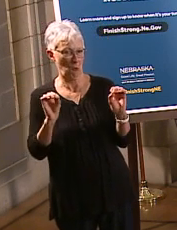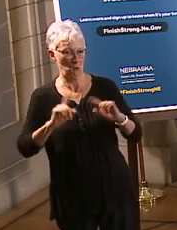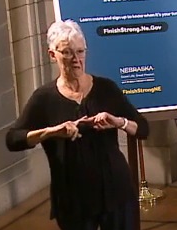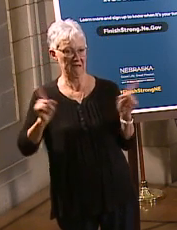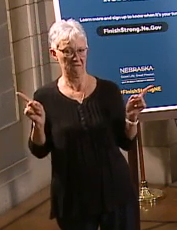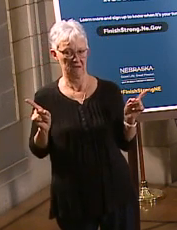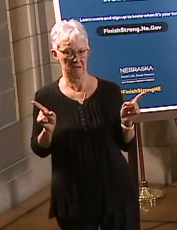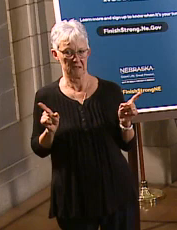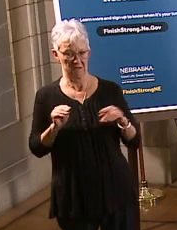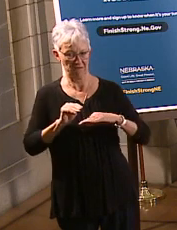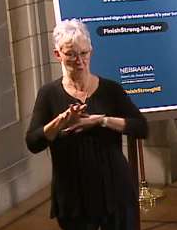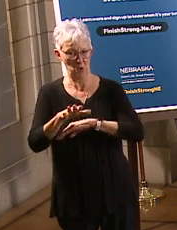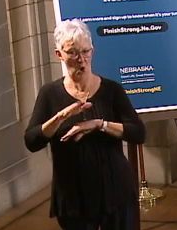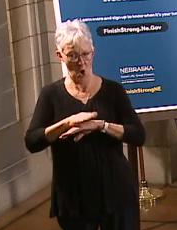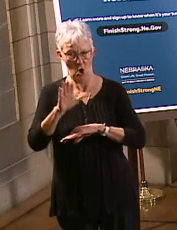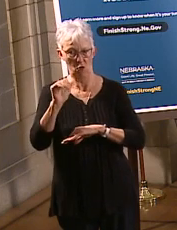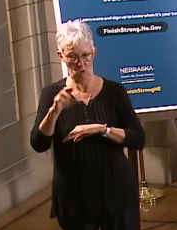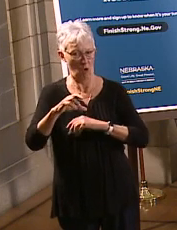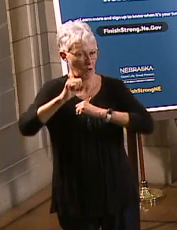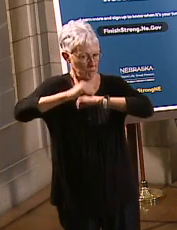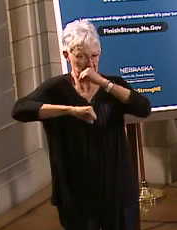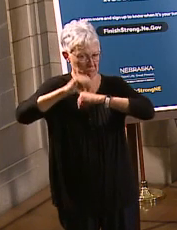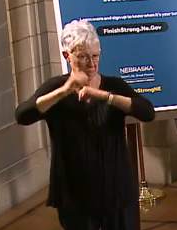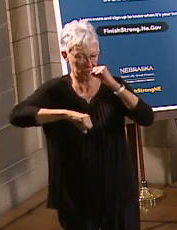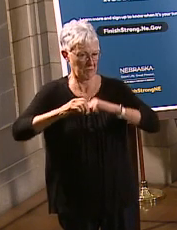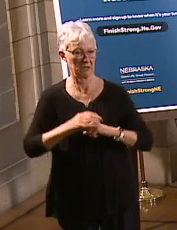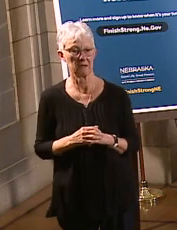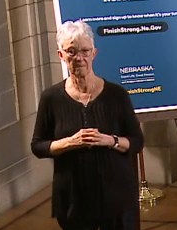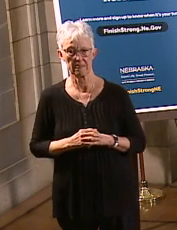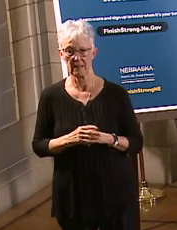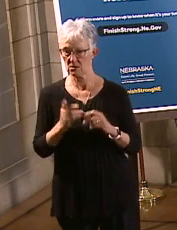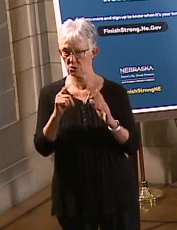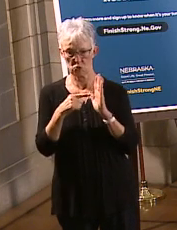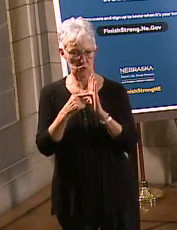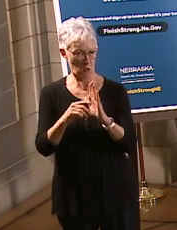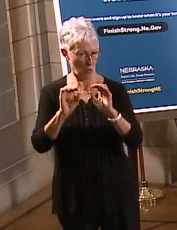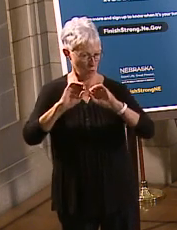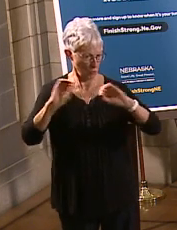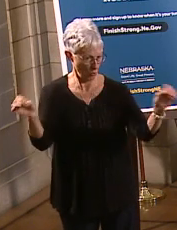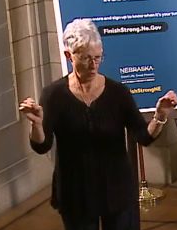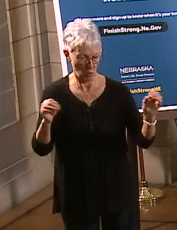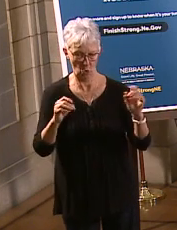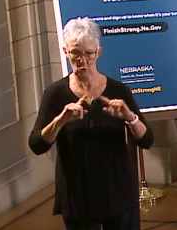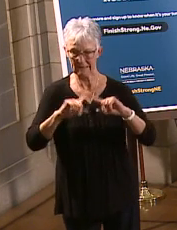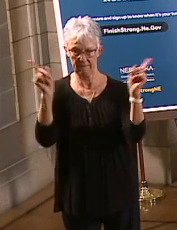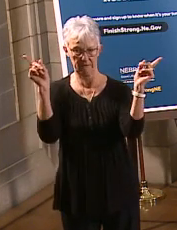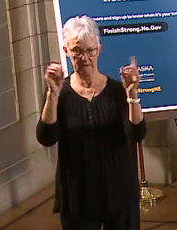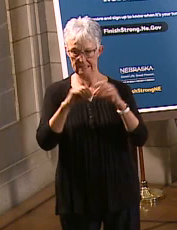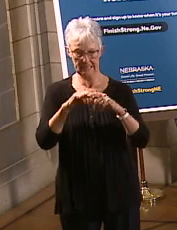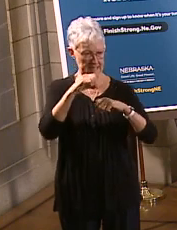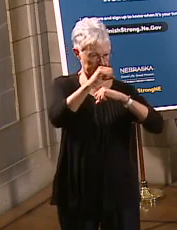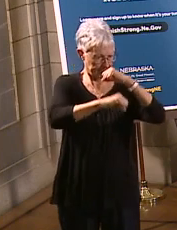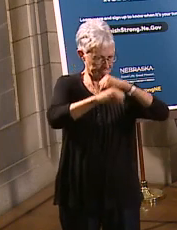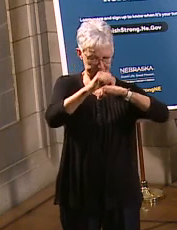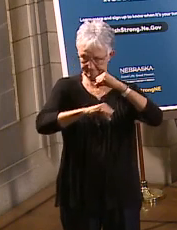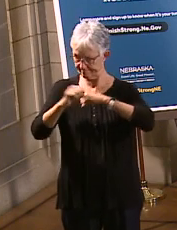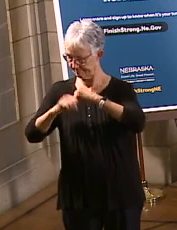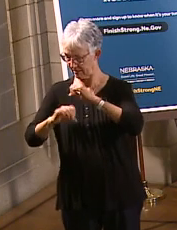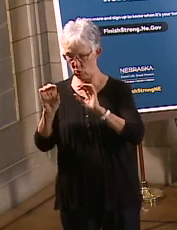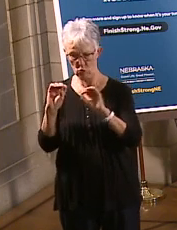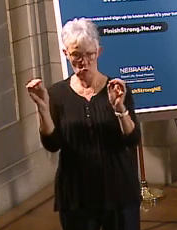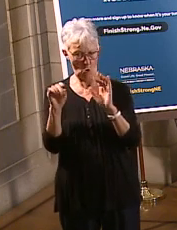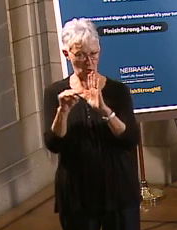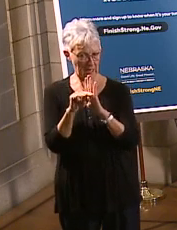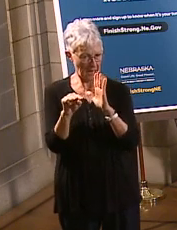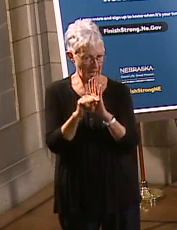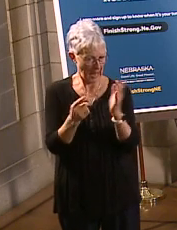air-to-fuel ratio, that is one of the parameters that we have used. It doesn't show any difference. E30 has no observable negative impact on